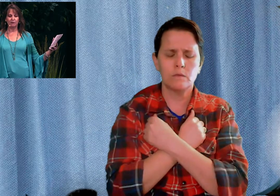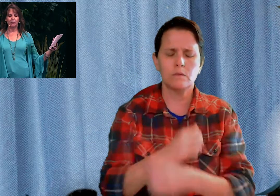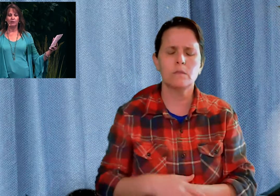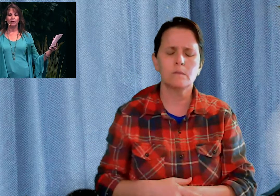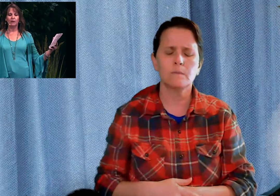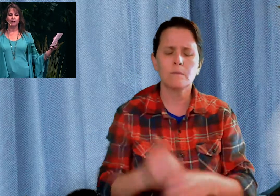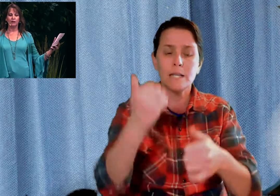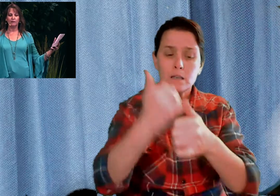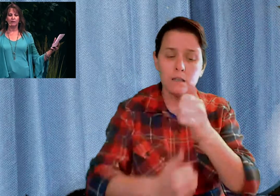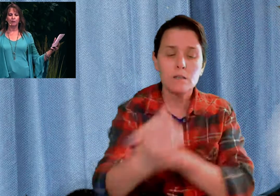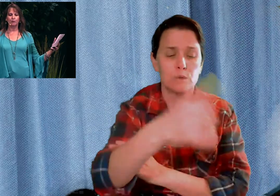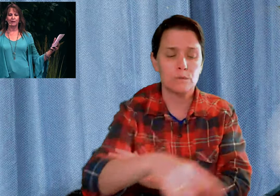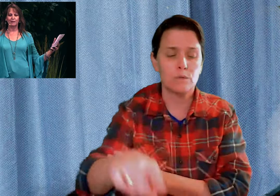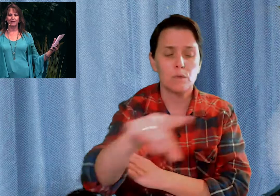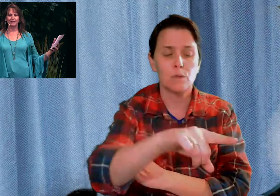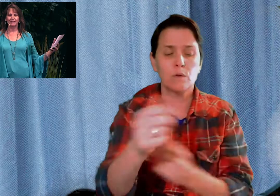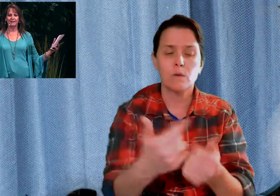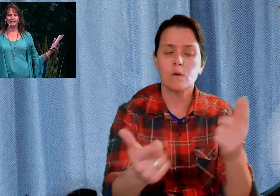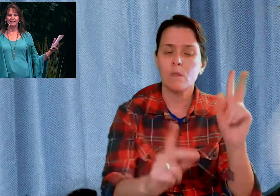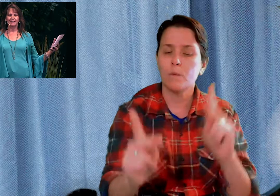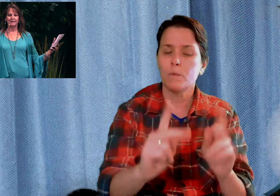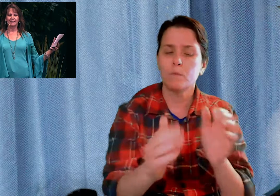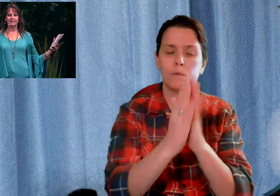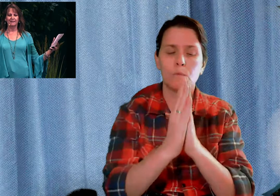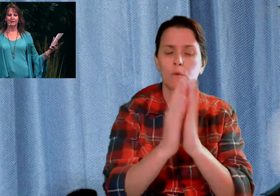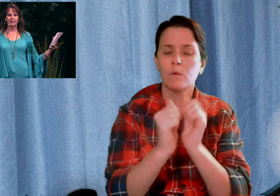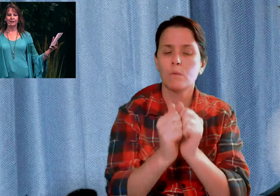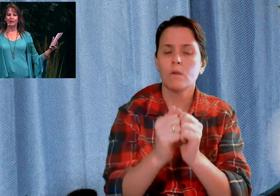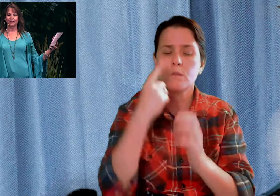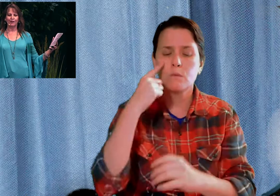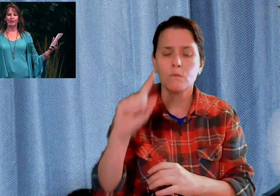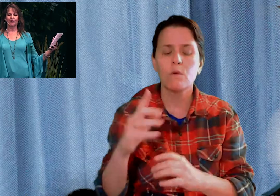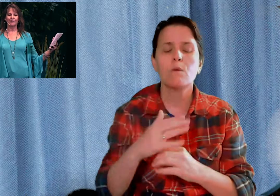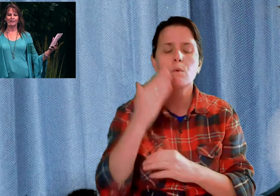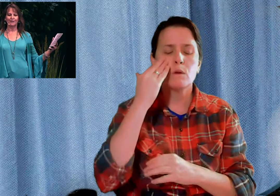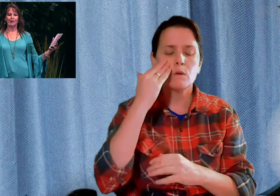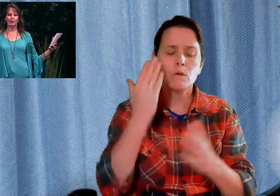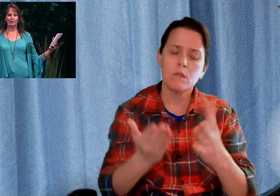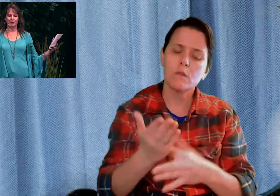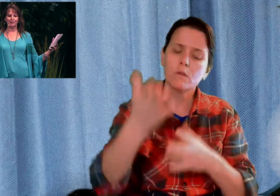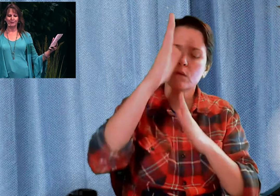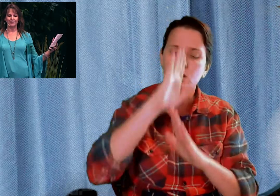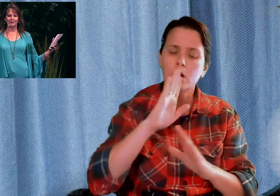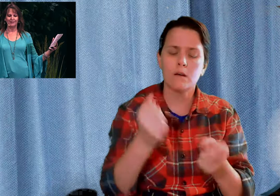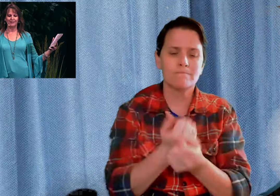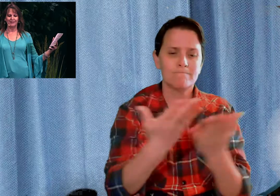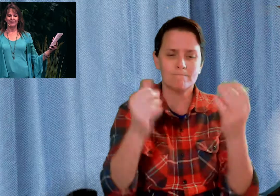every one of you and all of those you're praying with. We know that with God, all things are